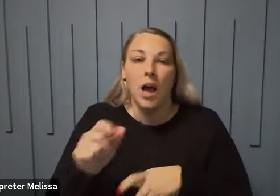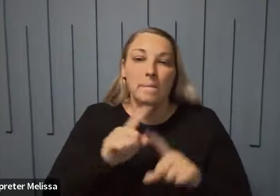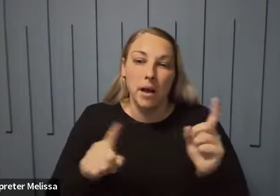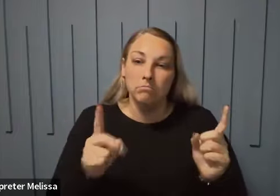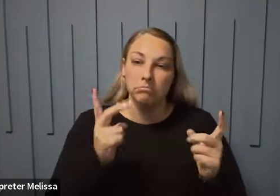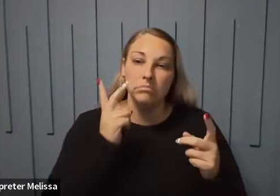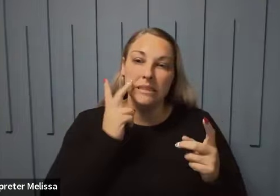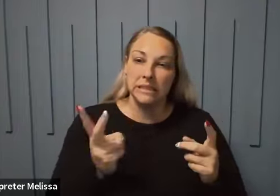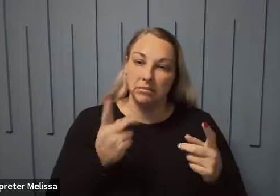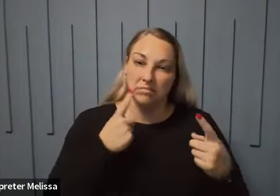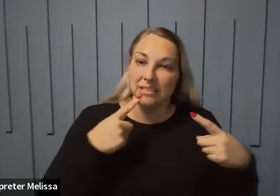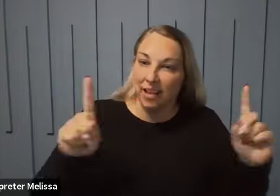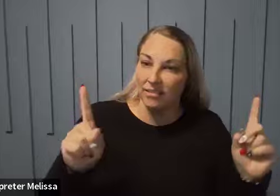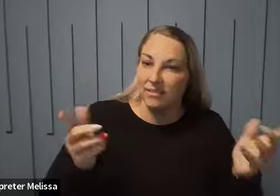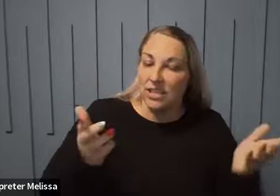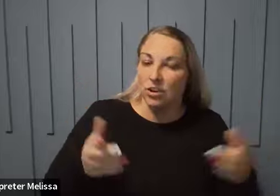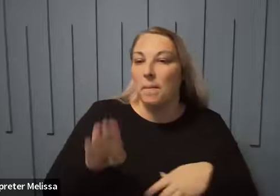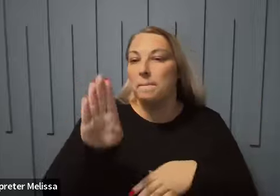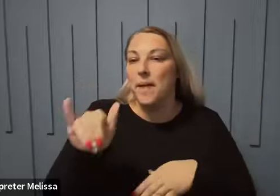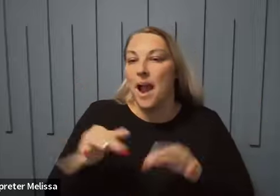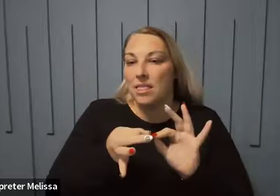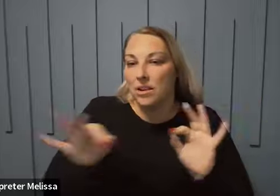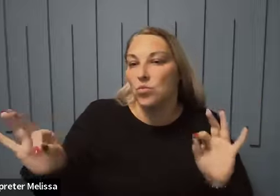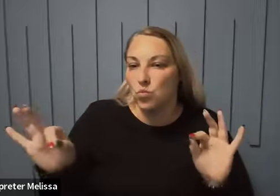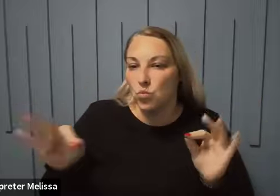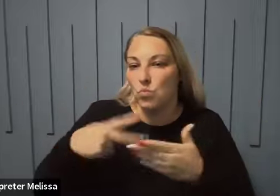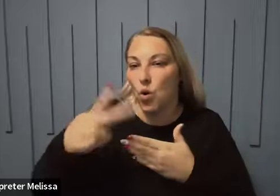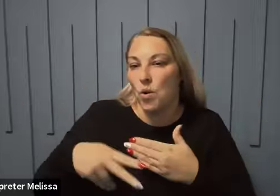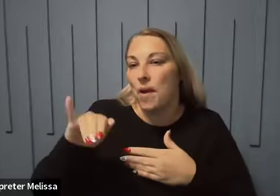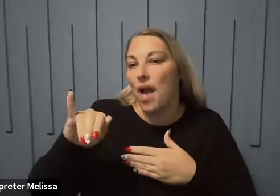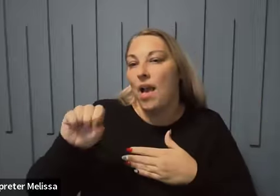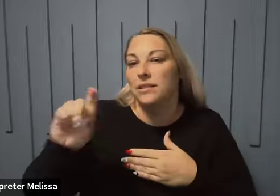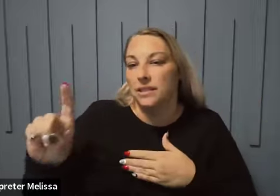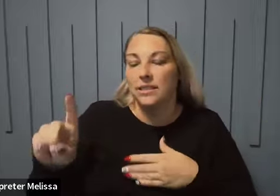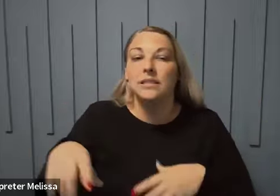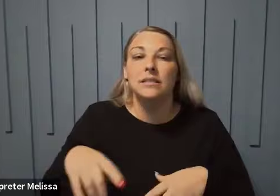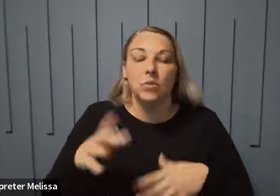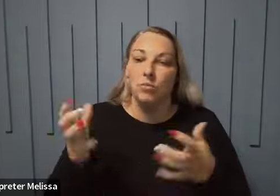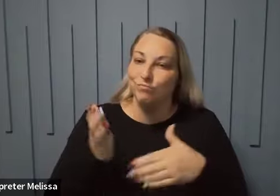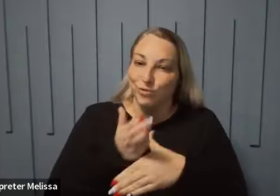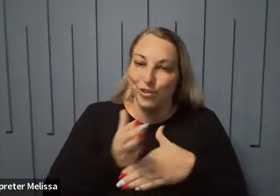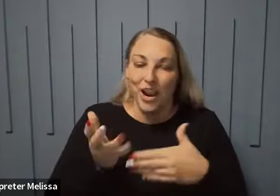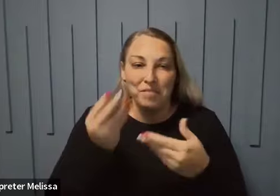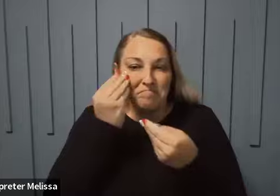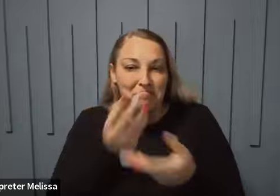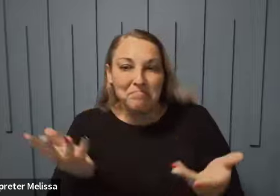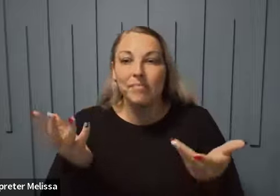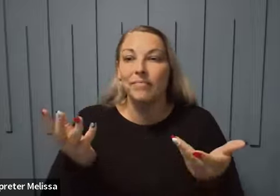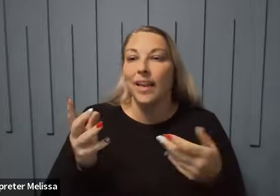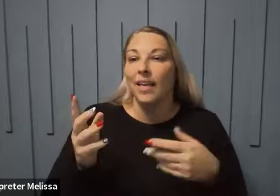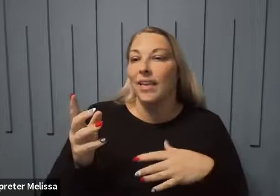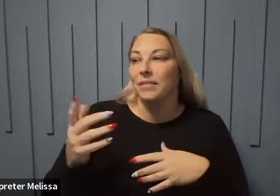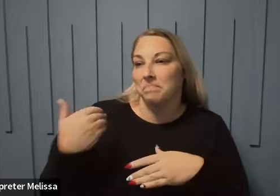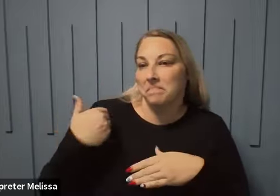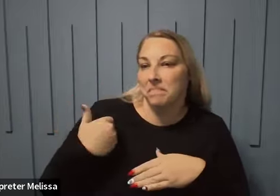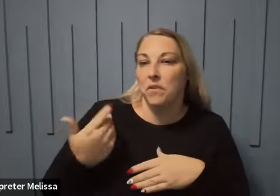and benefits with it here as part of our bilingual program at ISD. So I do like to share it with others, and as we get into it, you'll see that I wasn't really